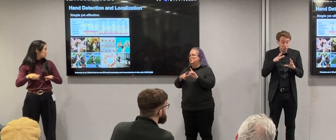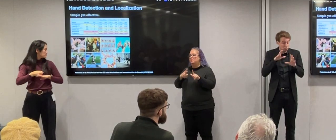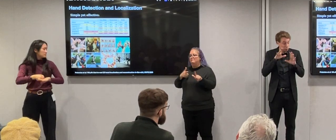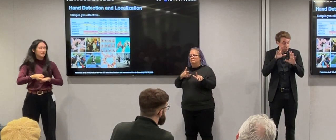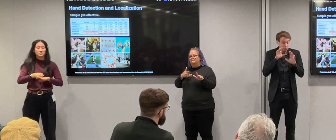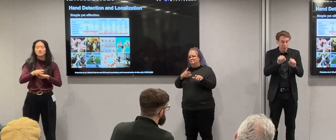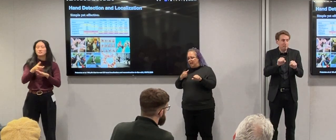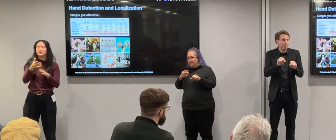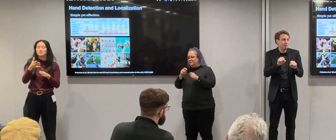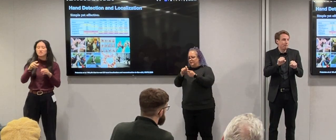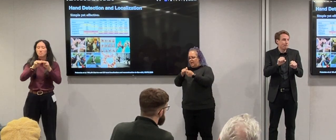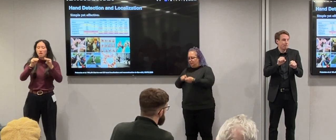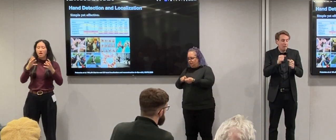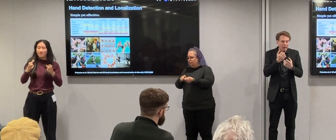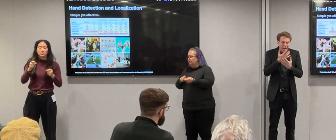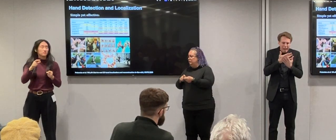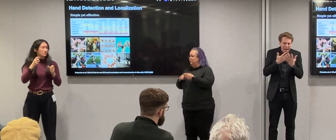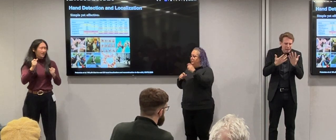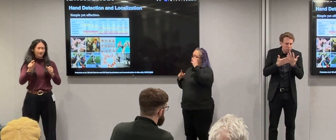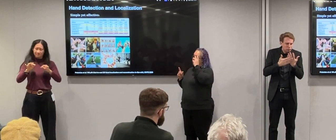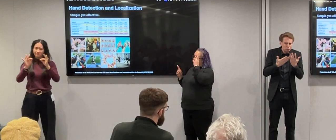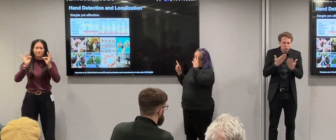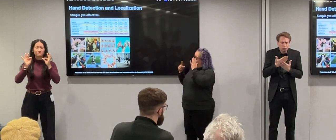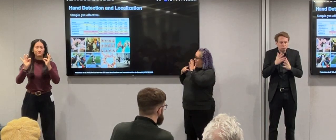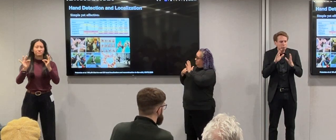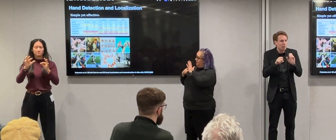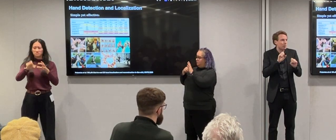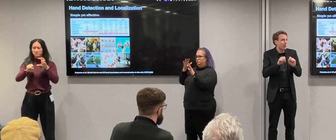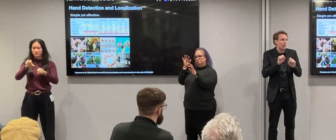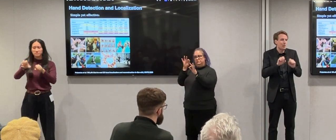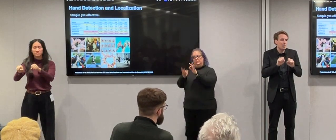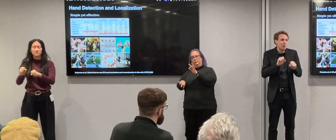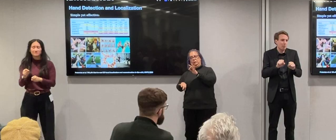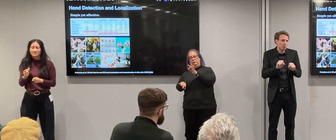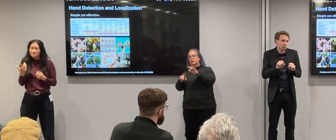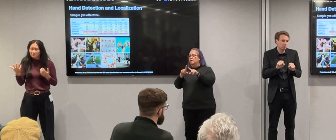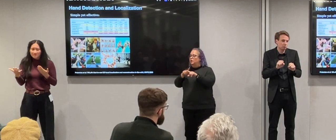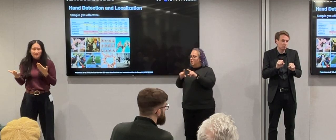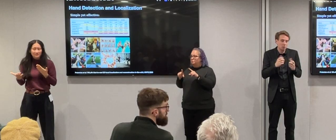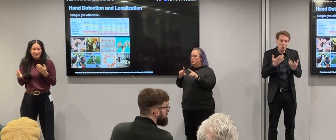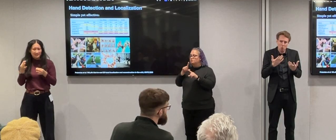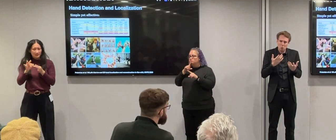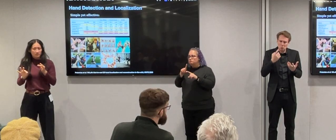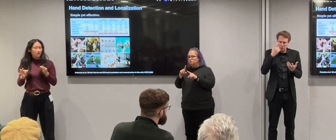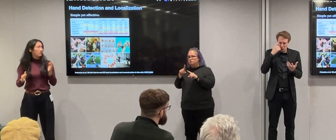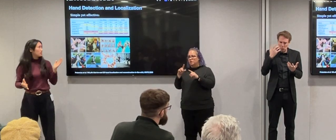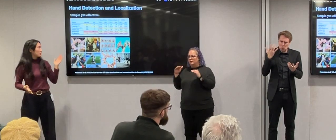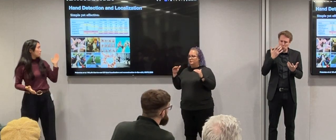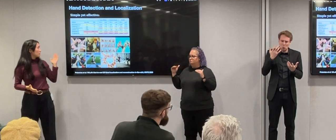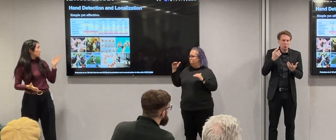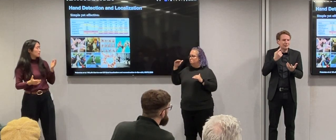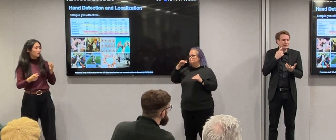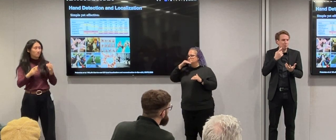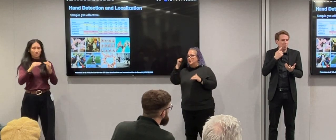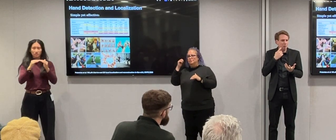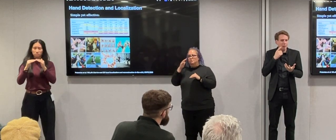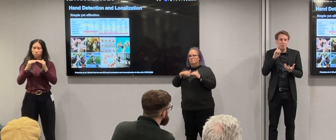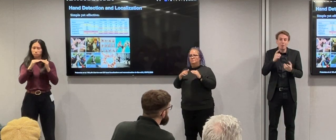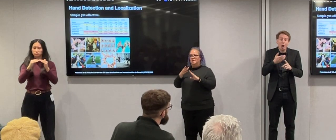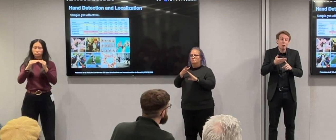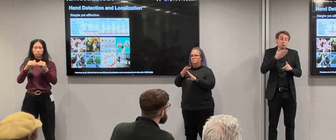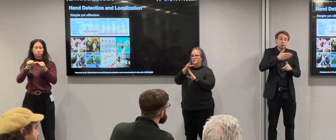detections. So although this model was very, very simple, it outperformed consistently all of the